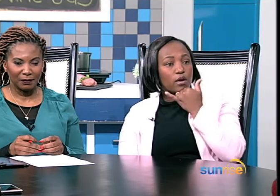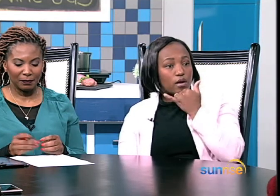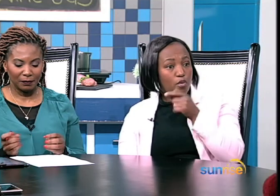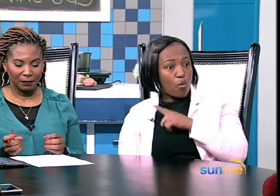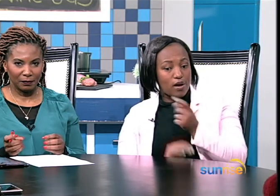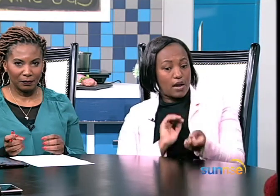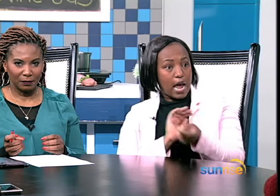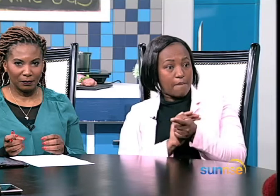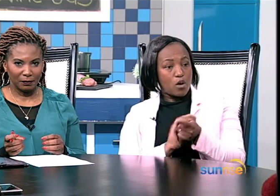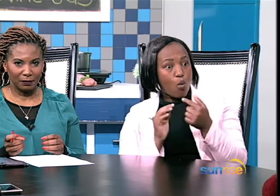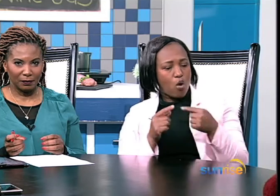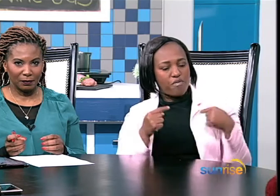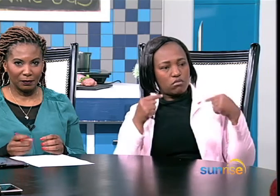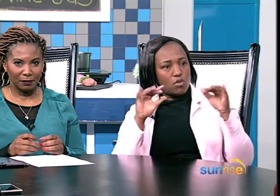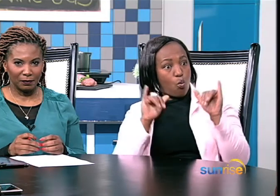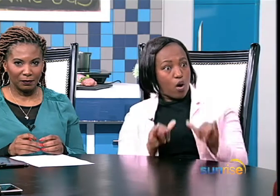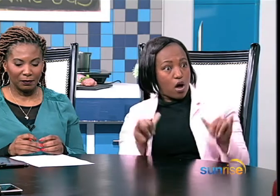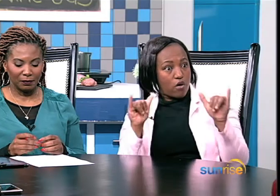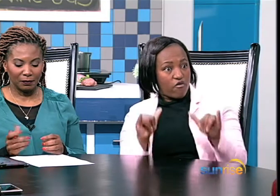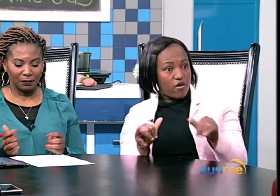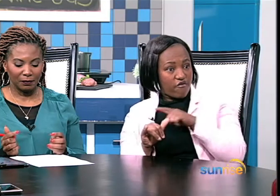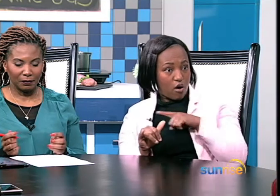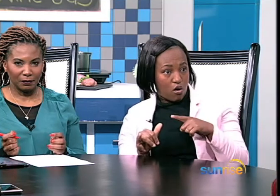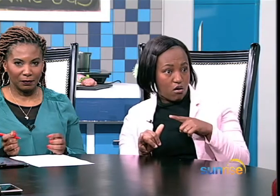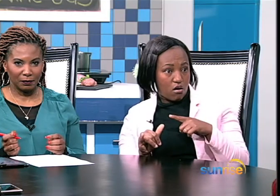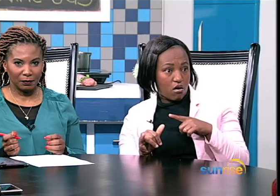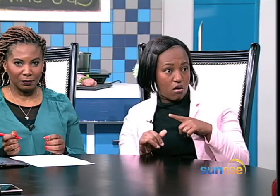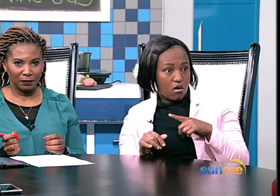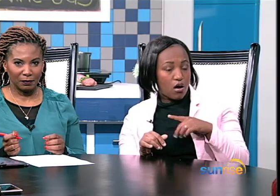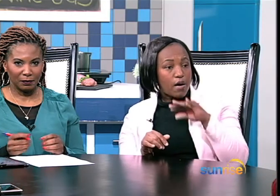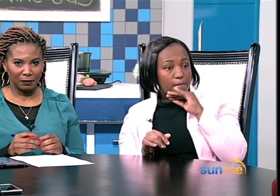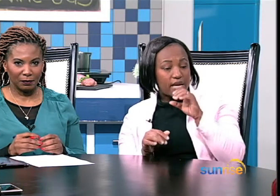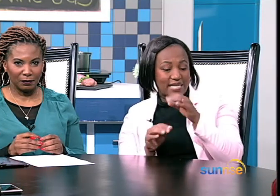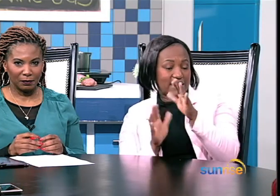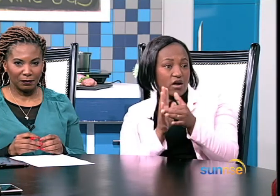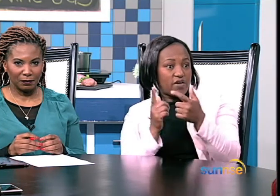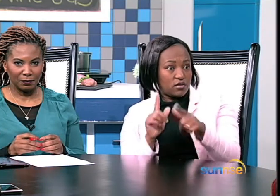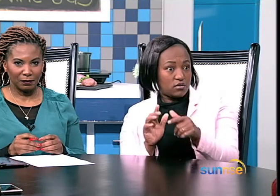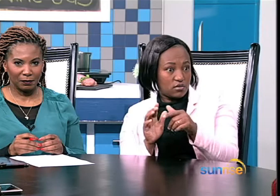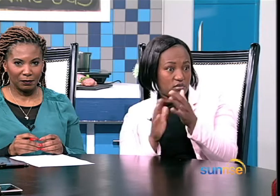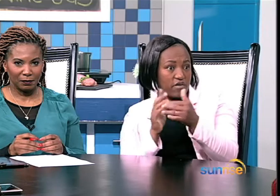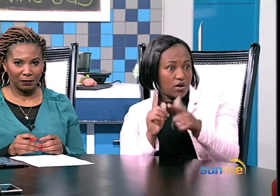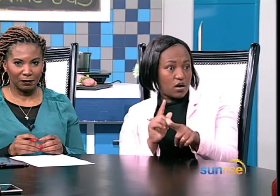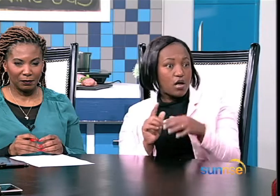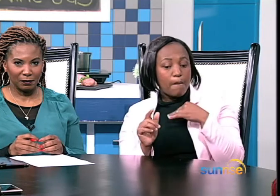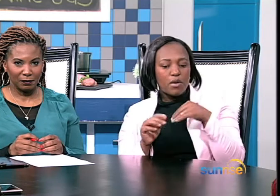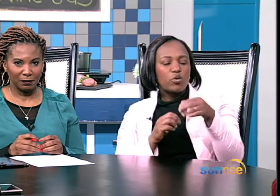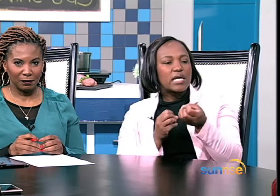long overdue. It means that giving the sign language community speaker a platform to use their language in an